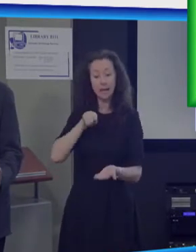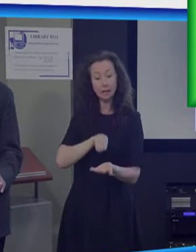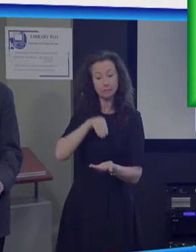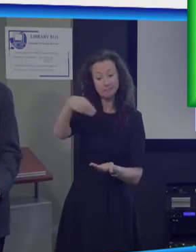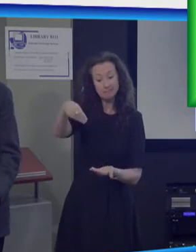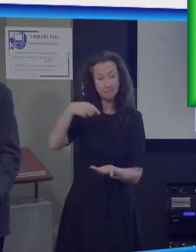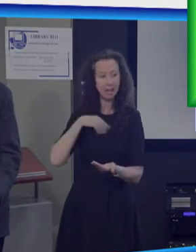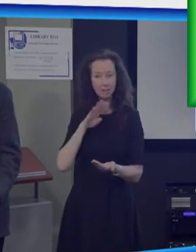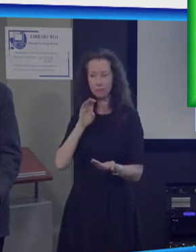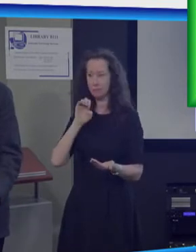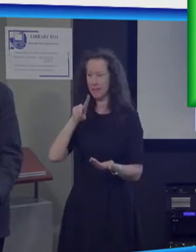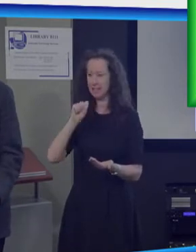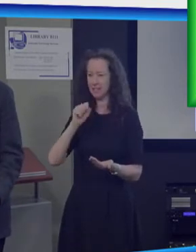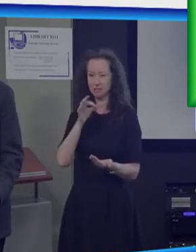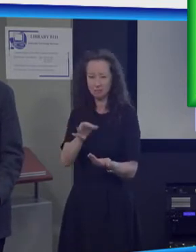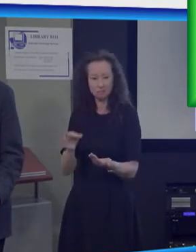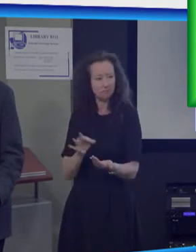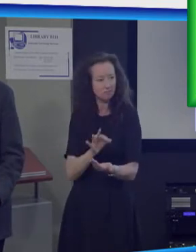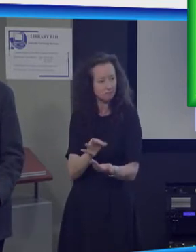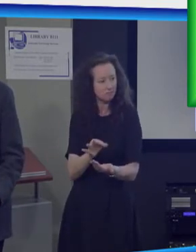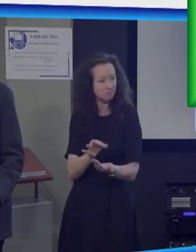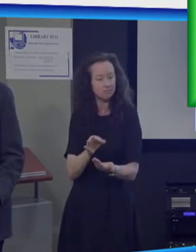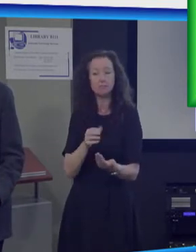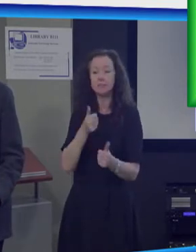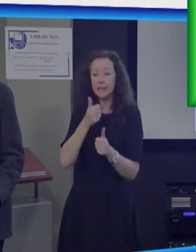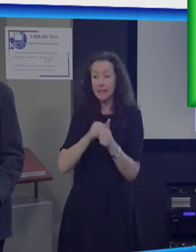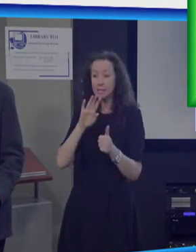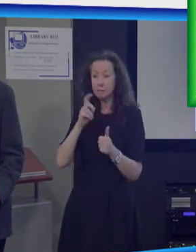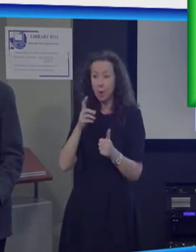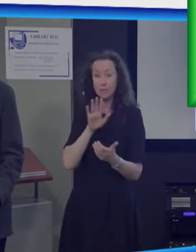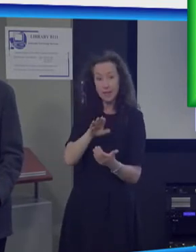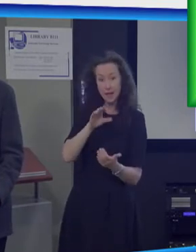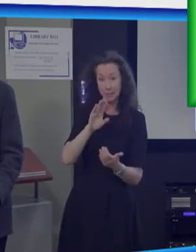every box has beads of all the same color.